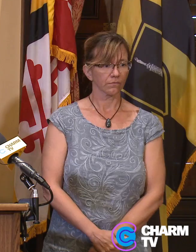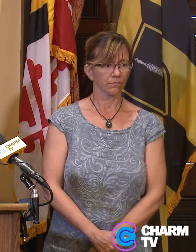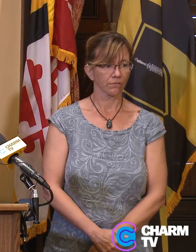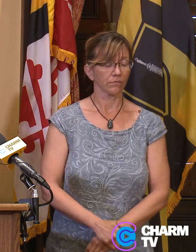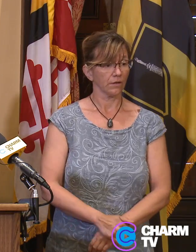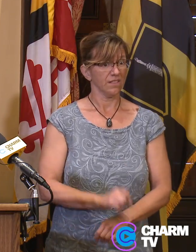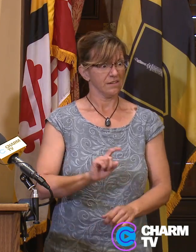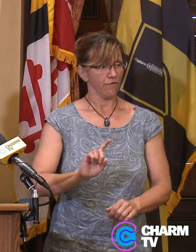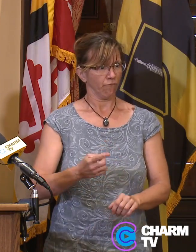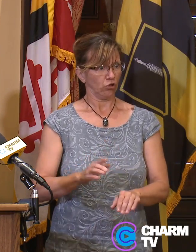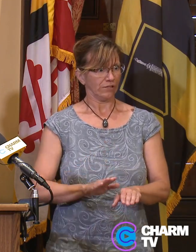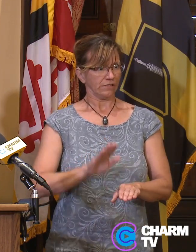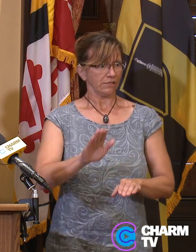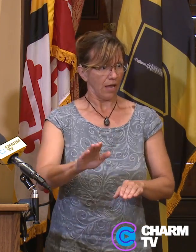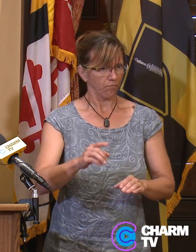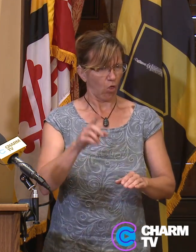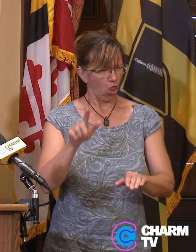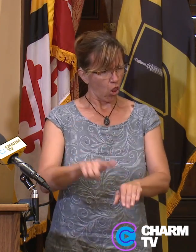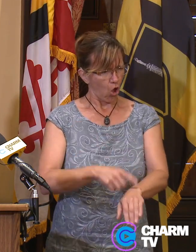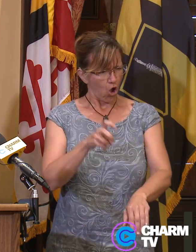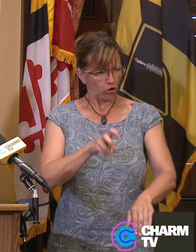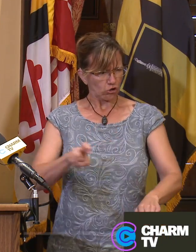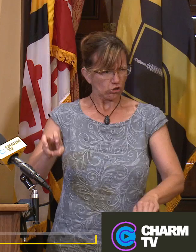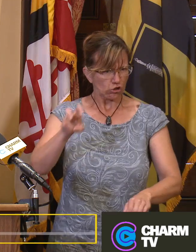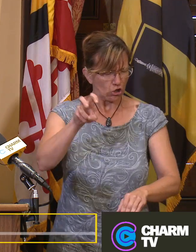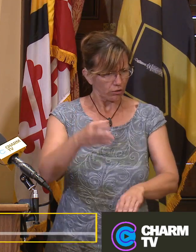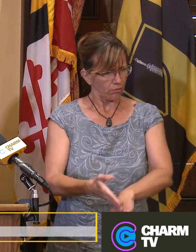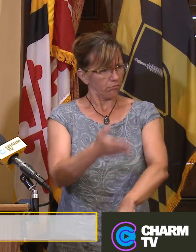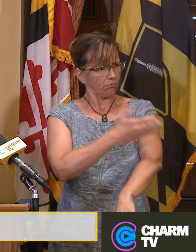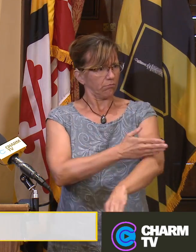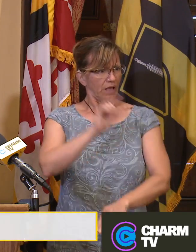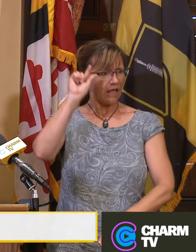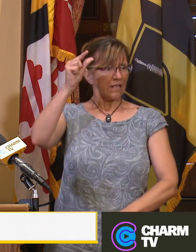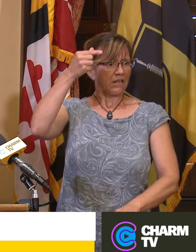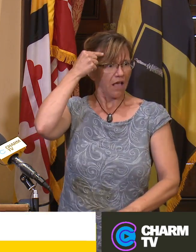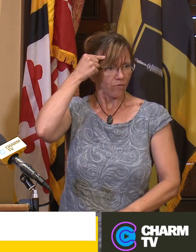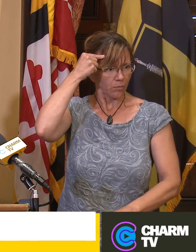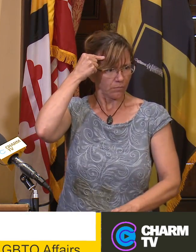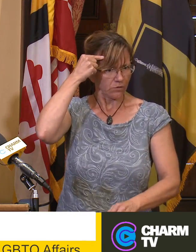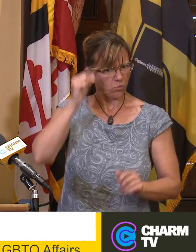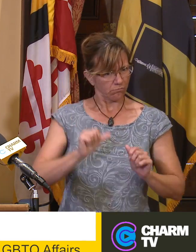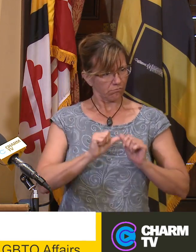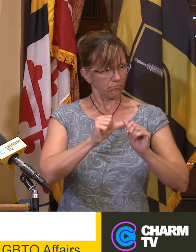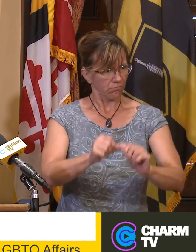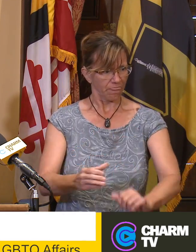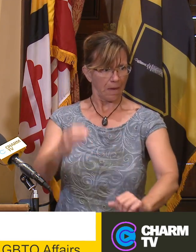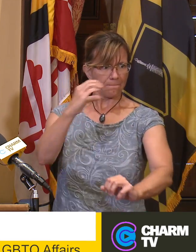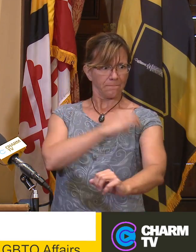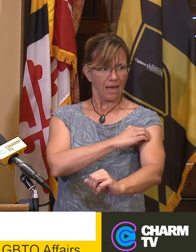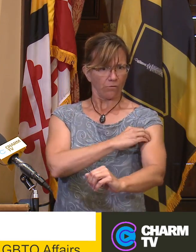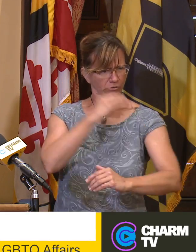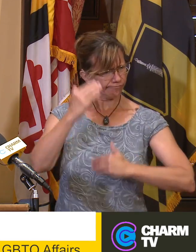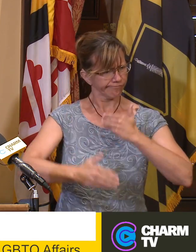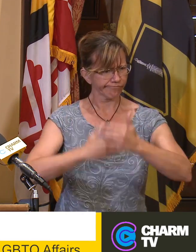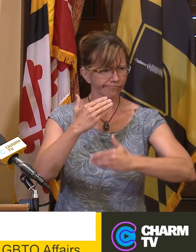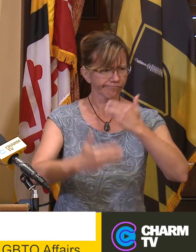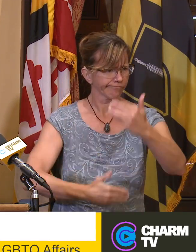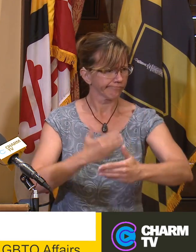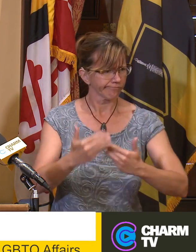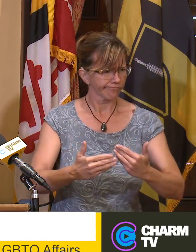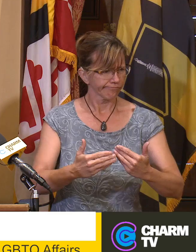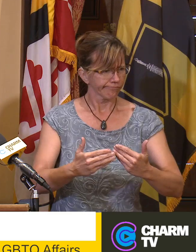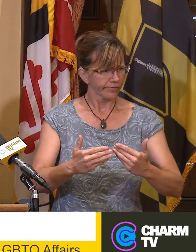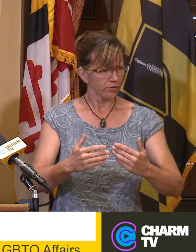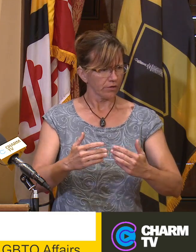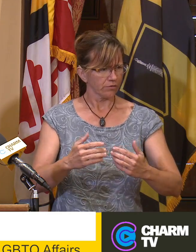government, in the halls of power and the decision-making process. And we have a long way to go, but this is that important first step.